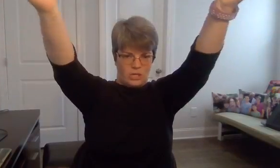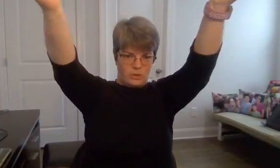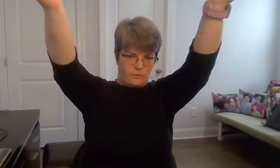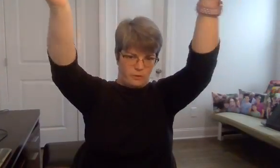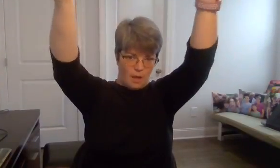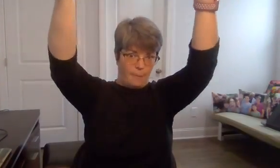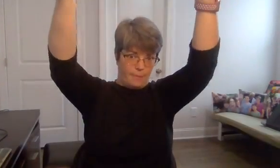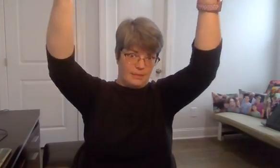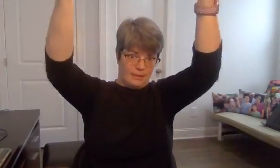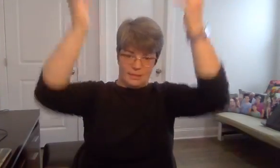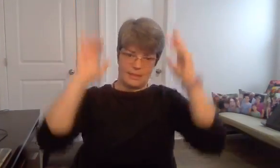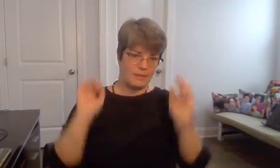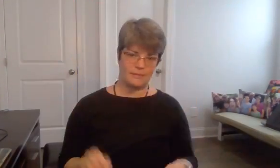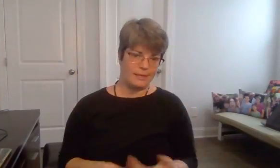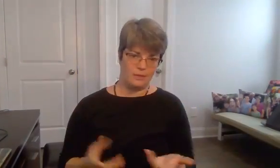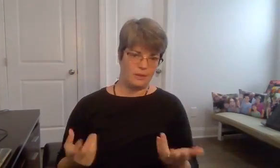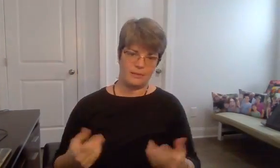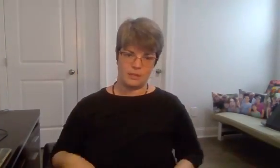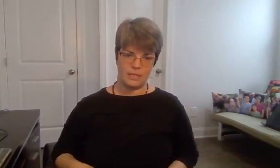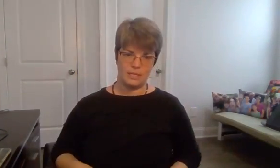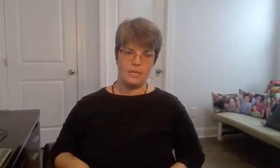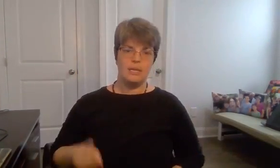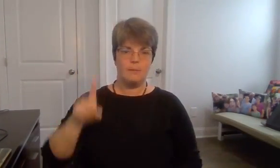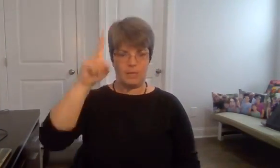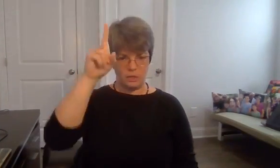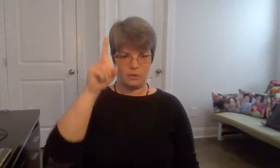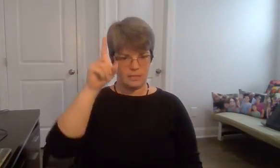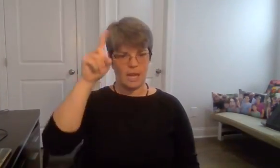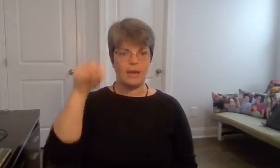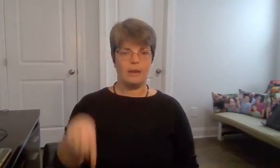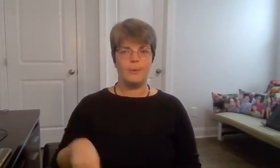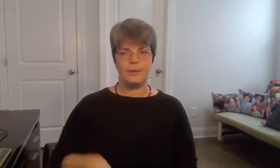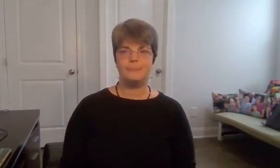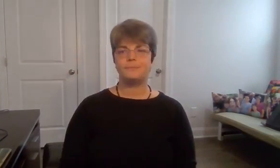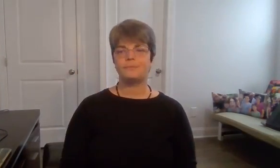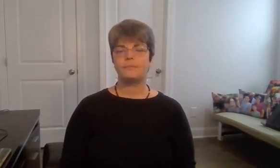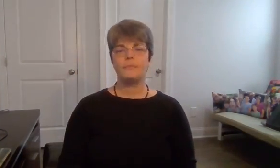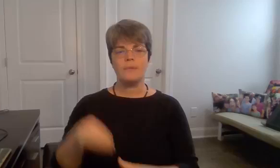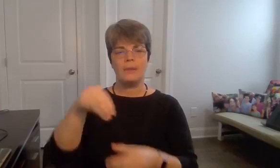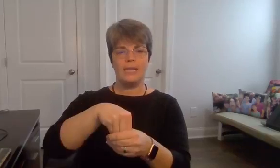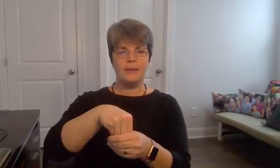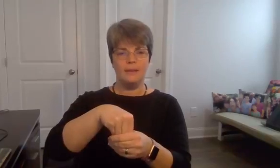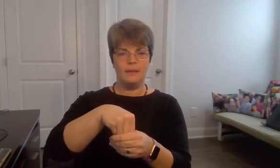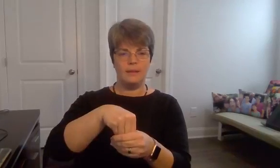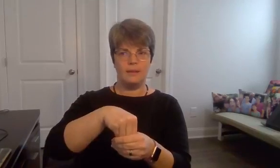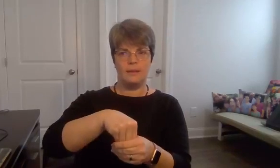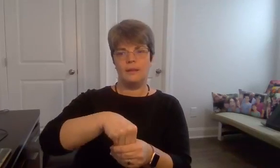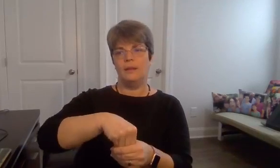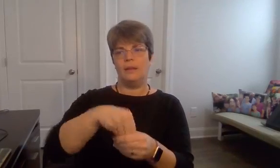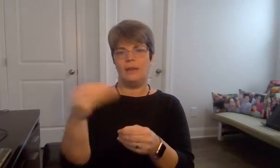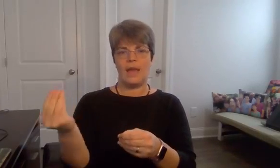gesture for up is like this, and that's fine. You don't have to correct it. But you can sign up or down. In and